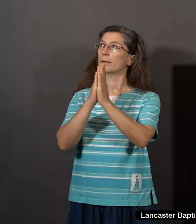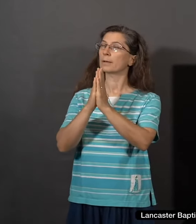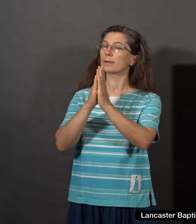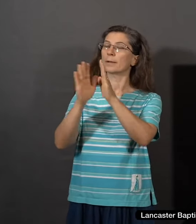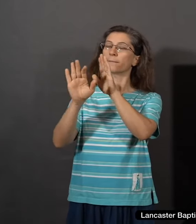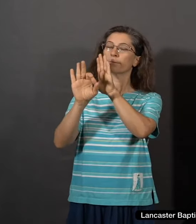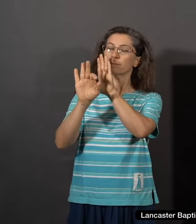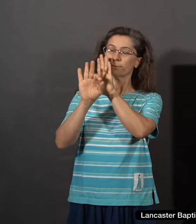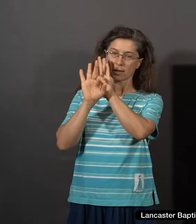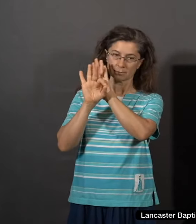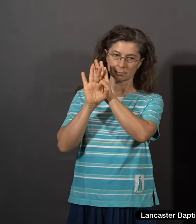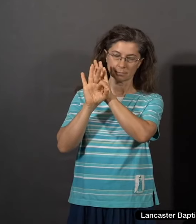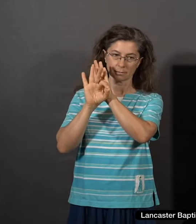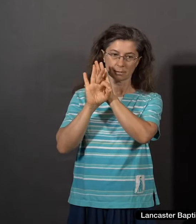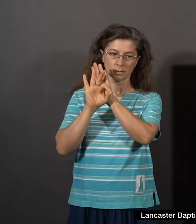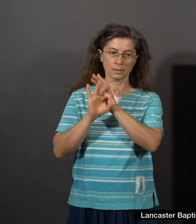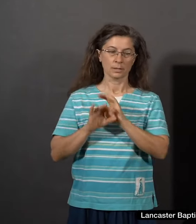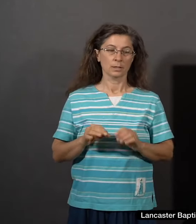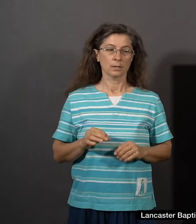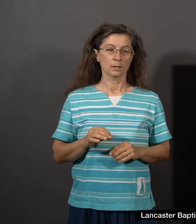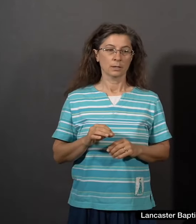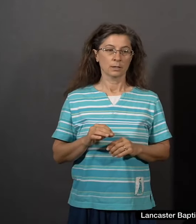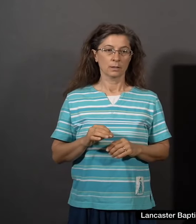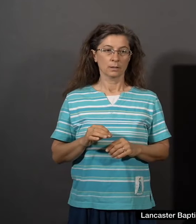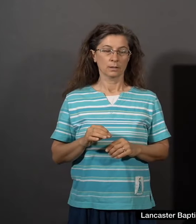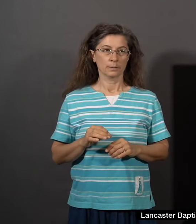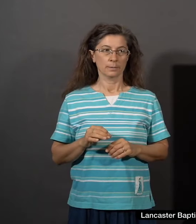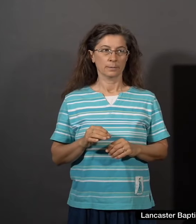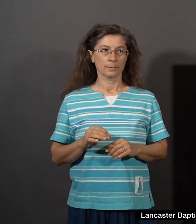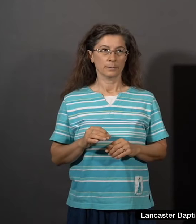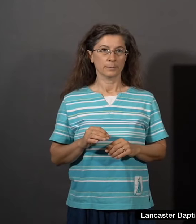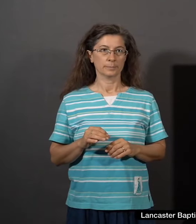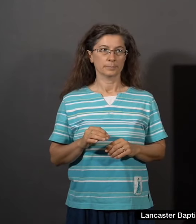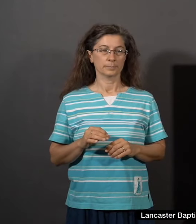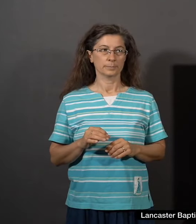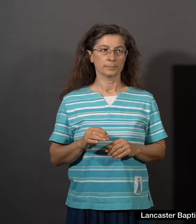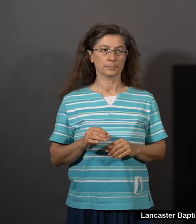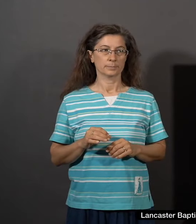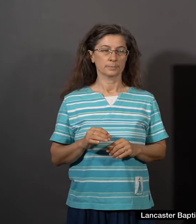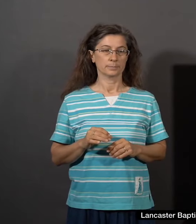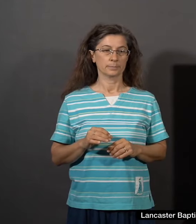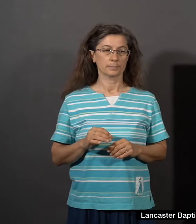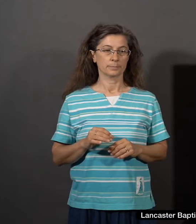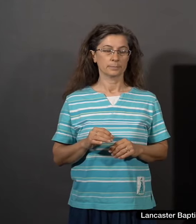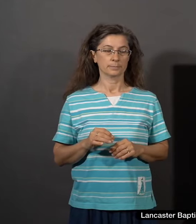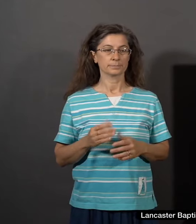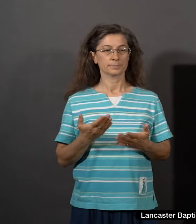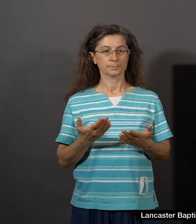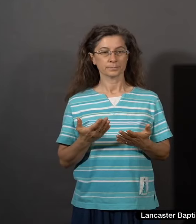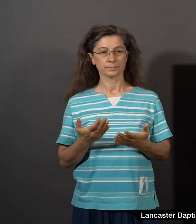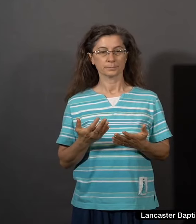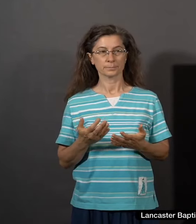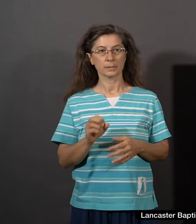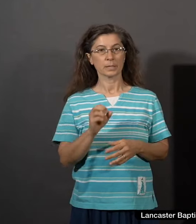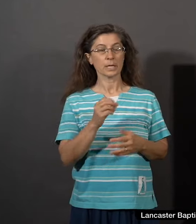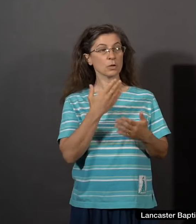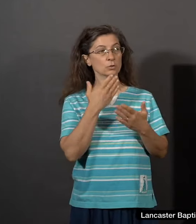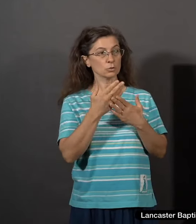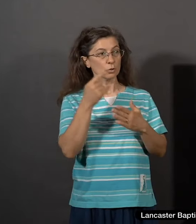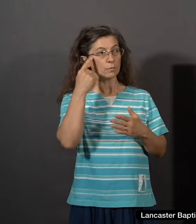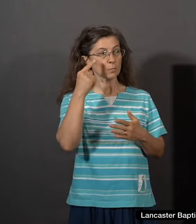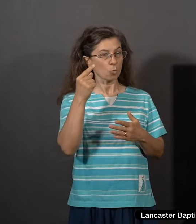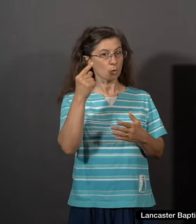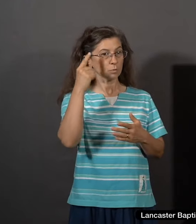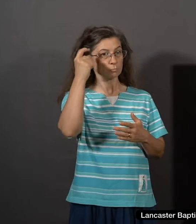it's one thing to have some of the local officials and county officials understanding of our situation